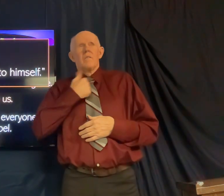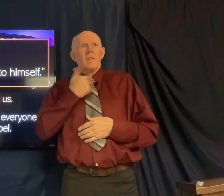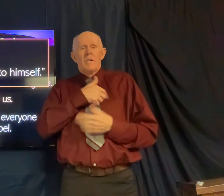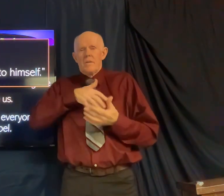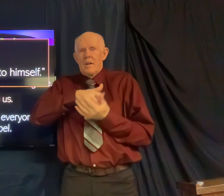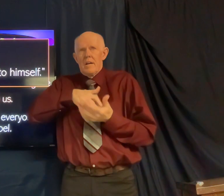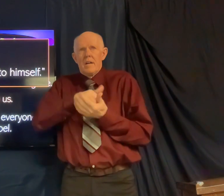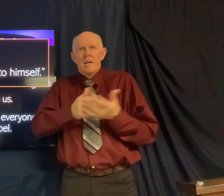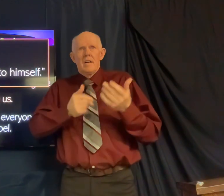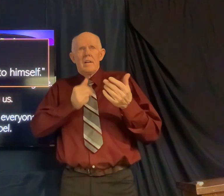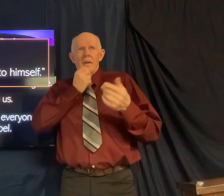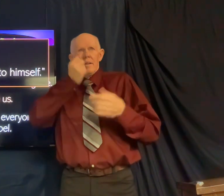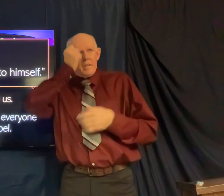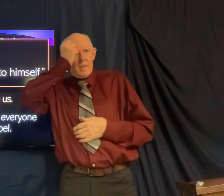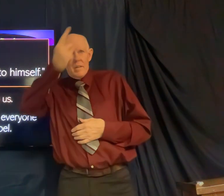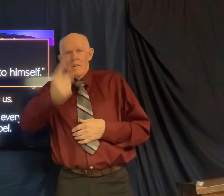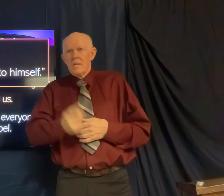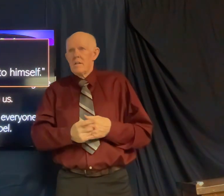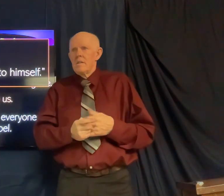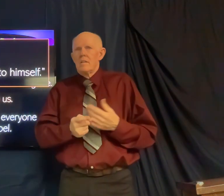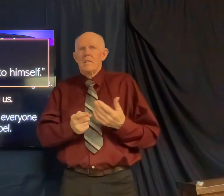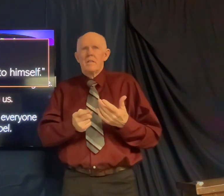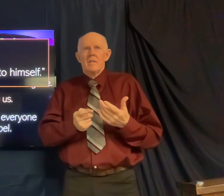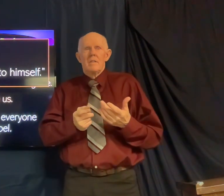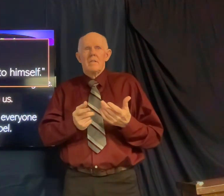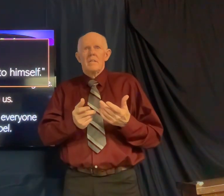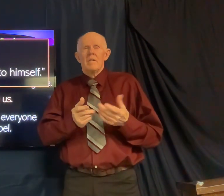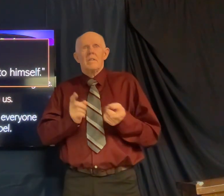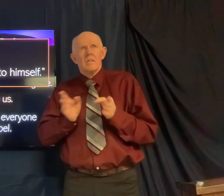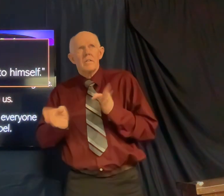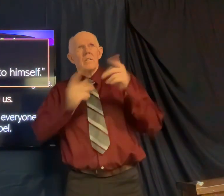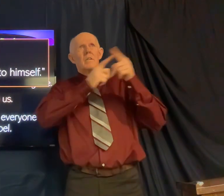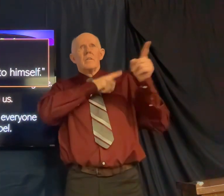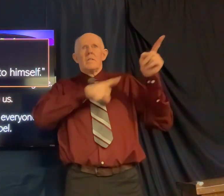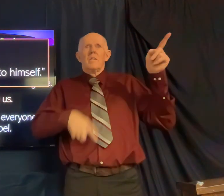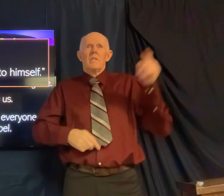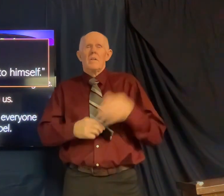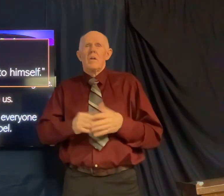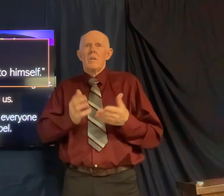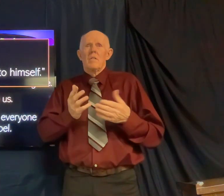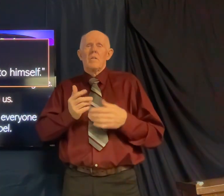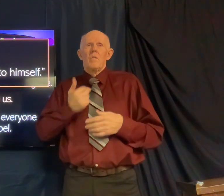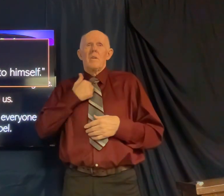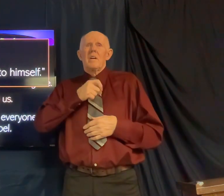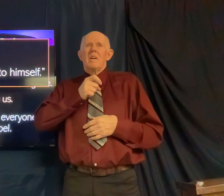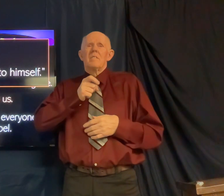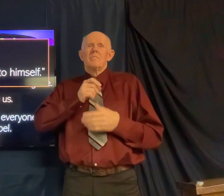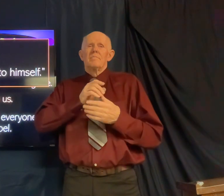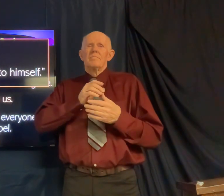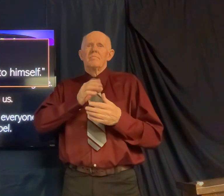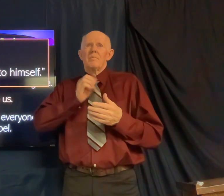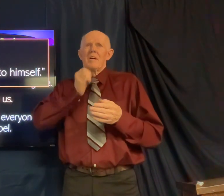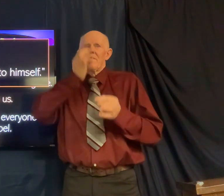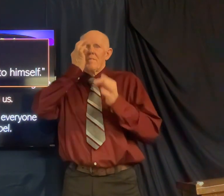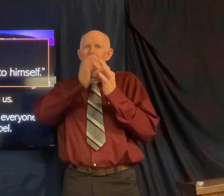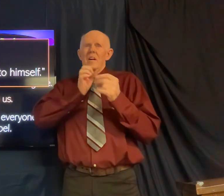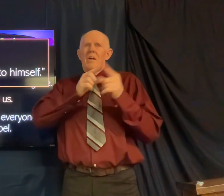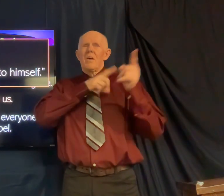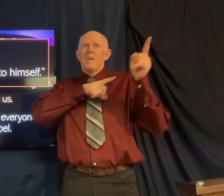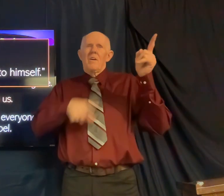He is patient with us. We are weak and we often don't understand. But we can turn to the Lord